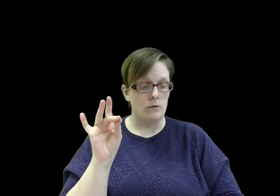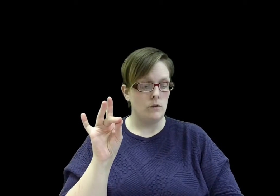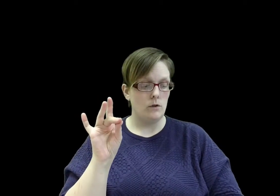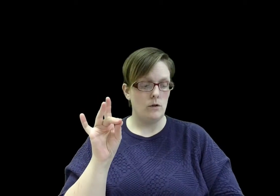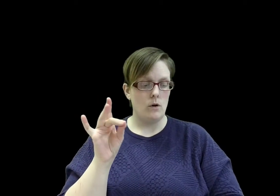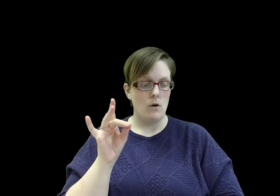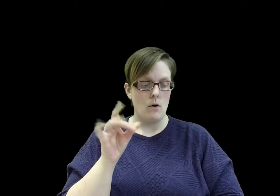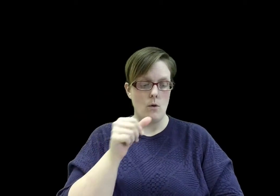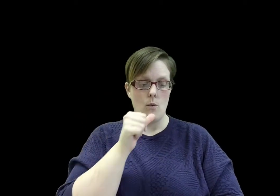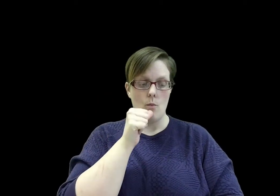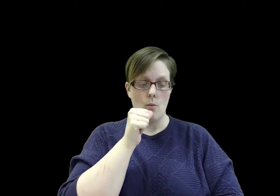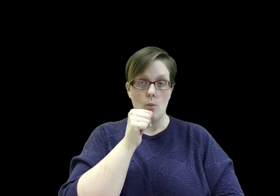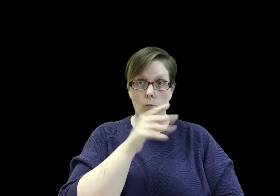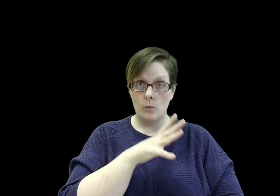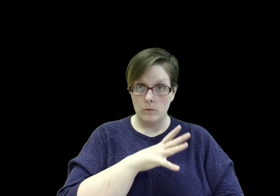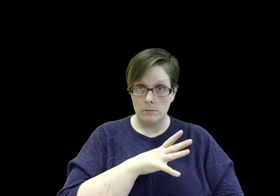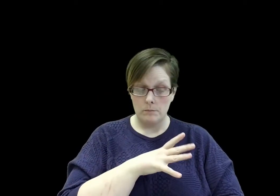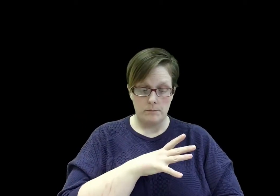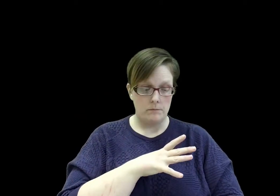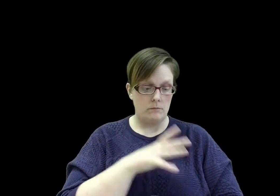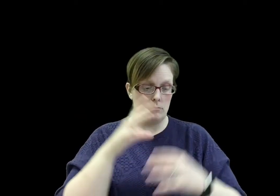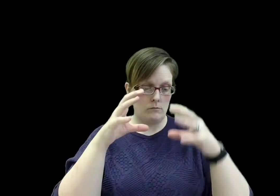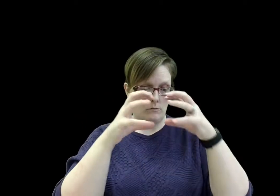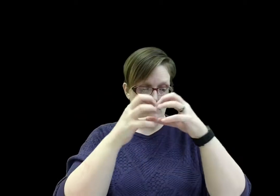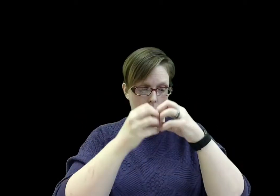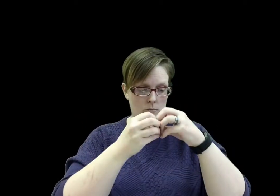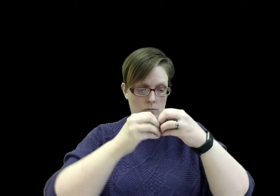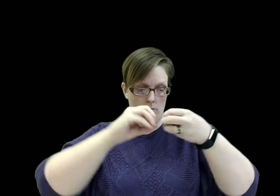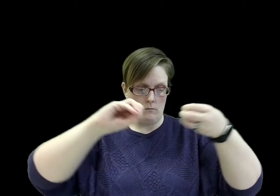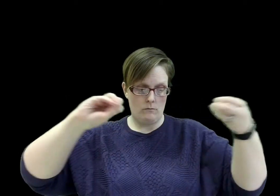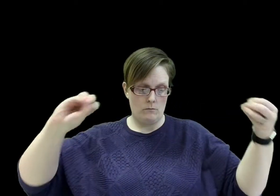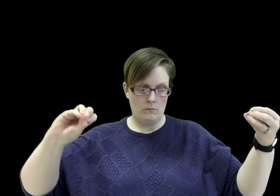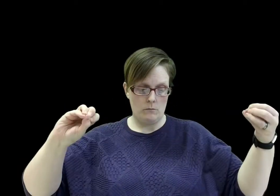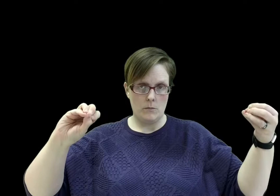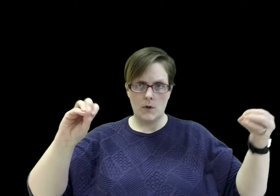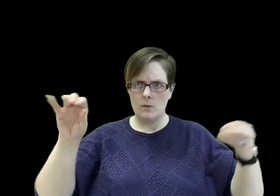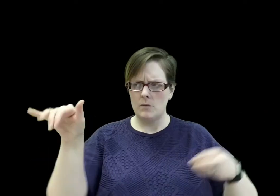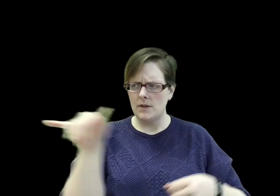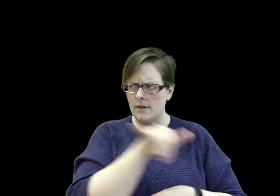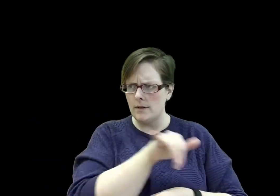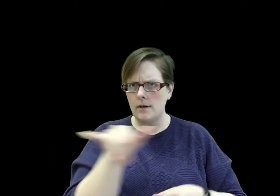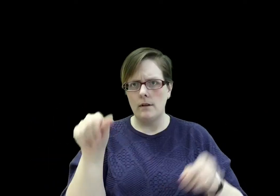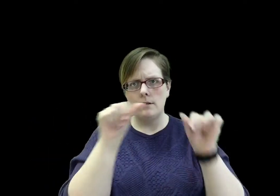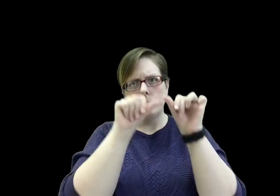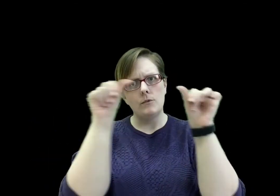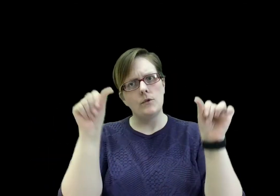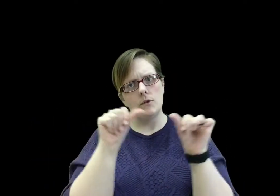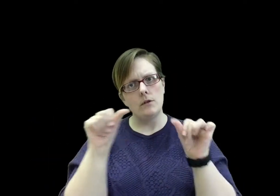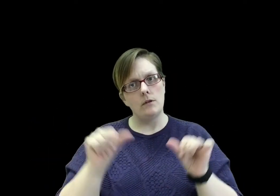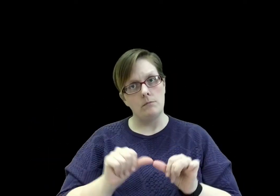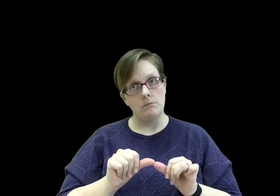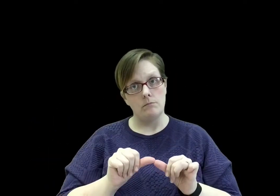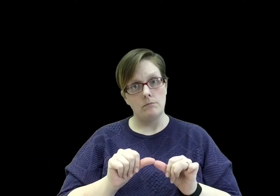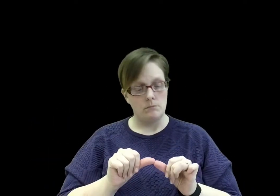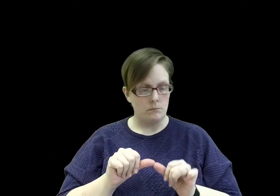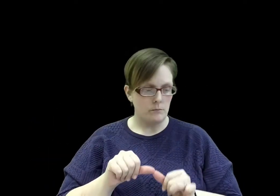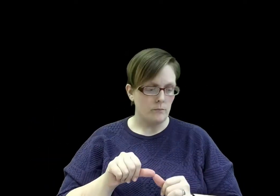He actually found that women have chromosomes that are the same